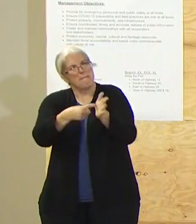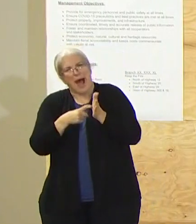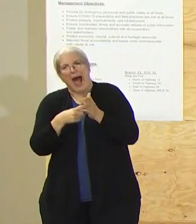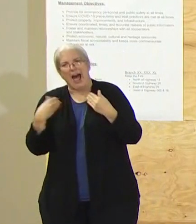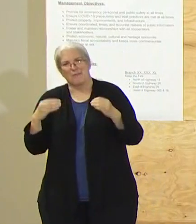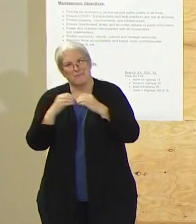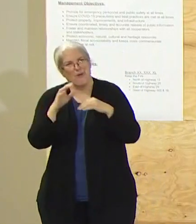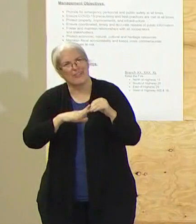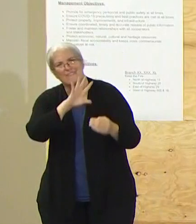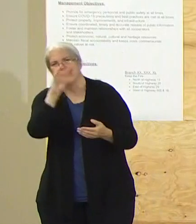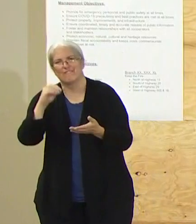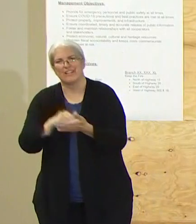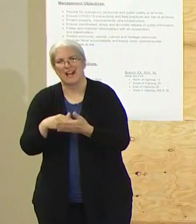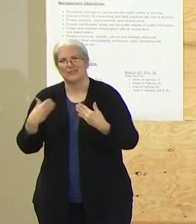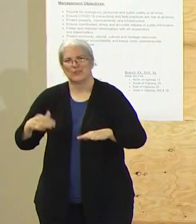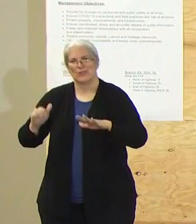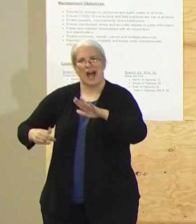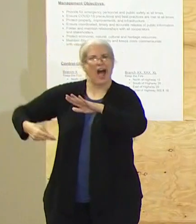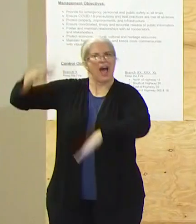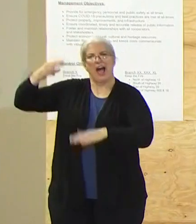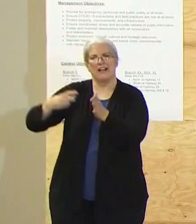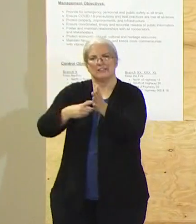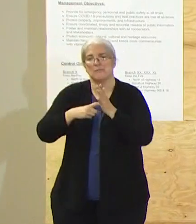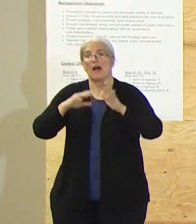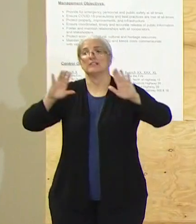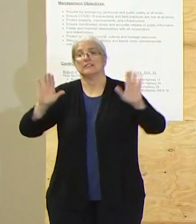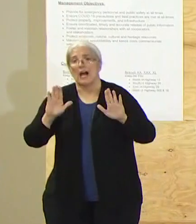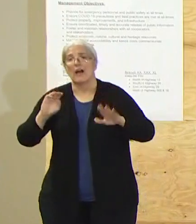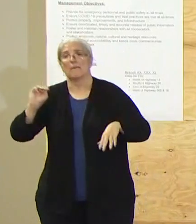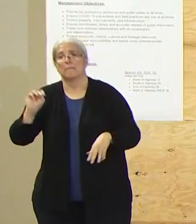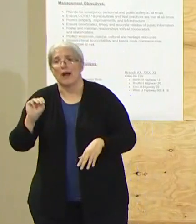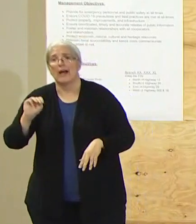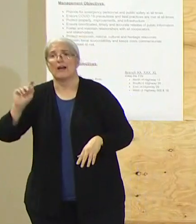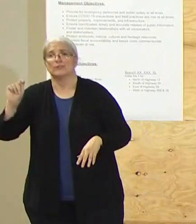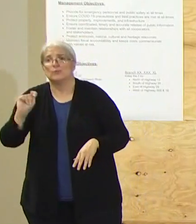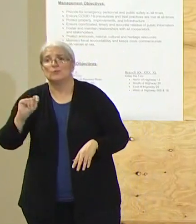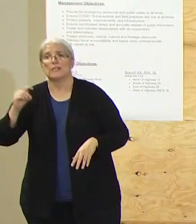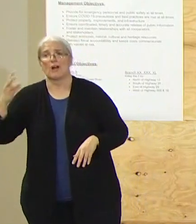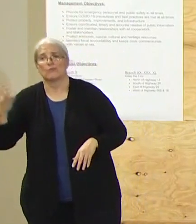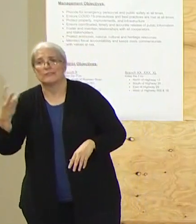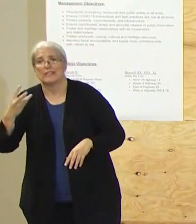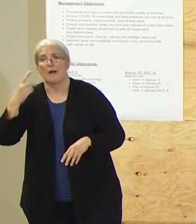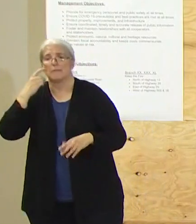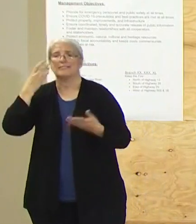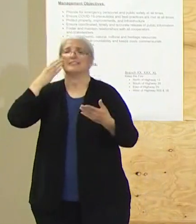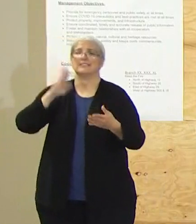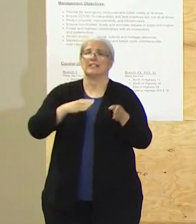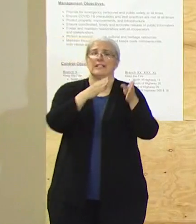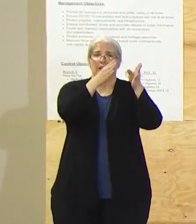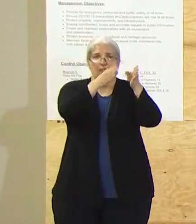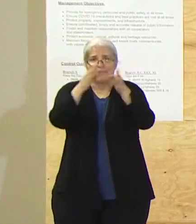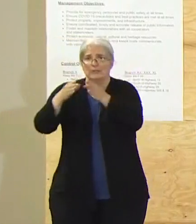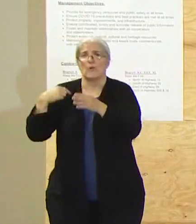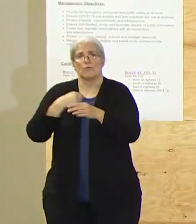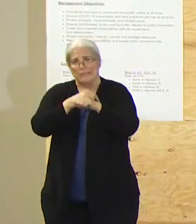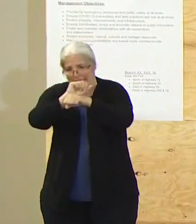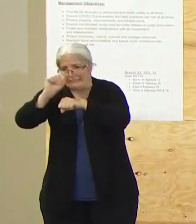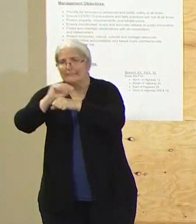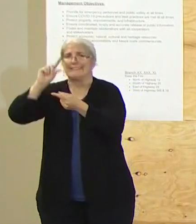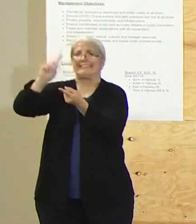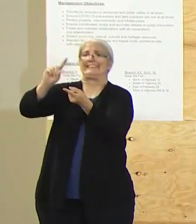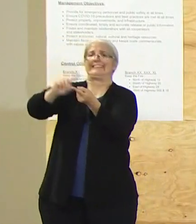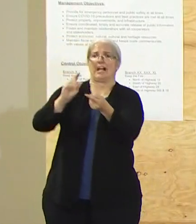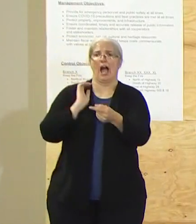Tuesday, and Wednesday because of the good work of individuals, good work of industry, commercial and